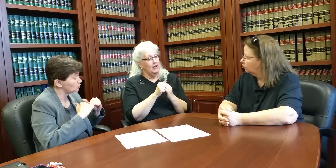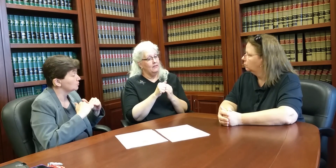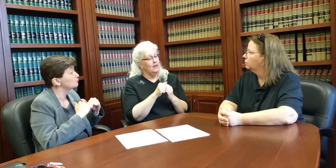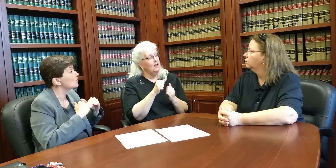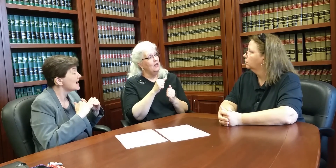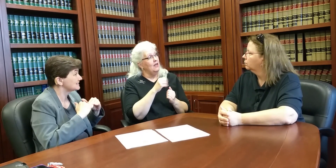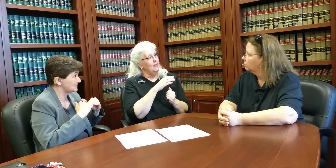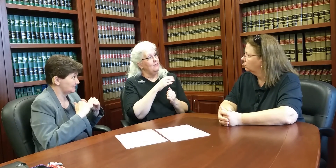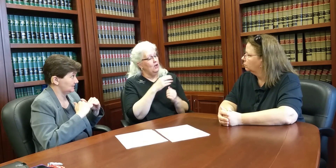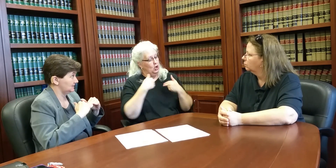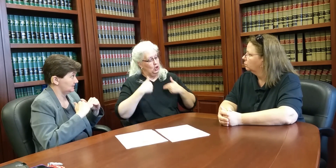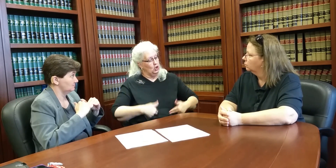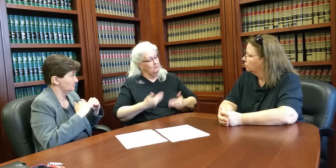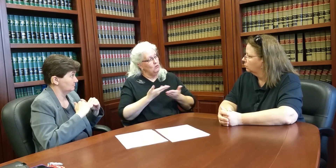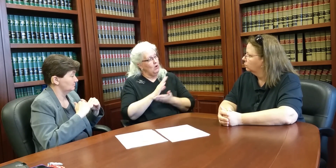Human Rights.